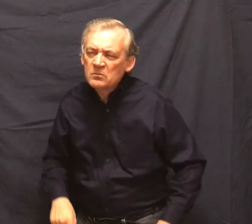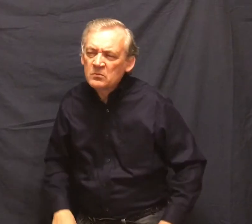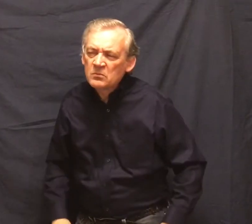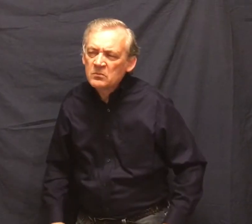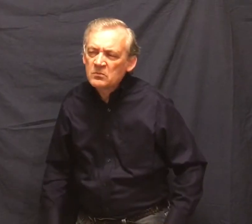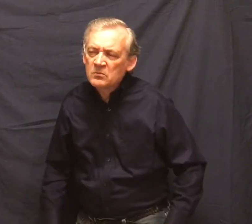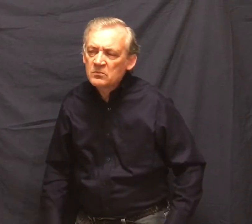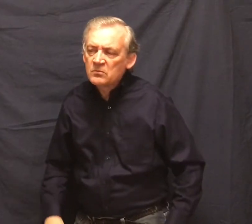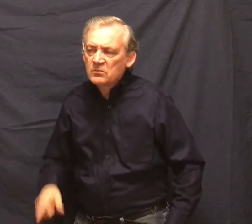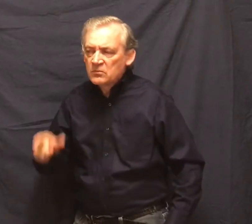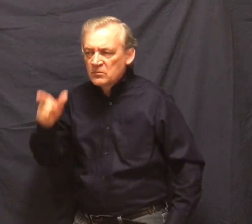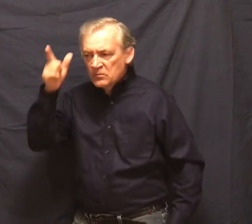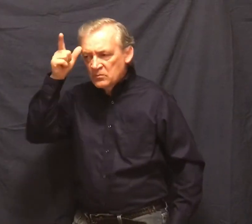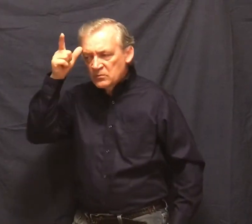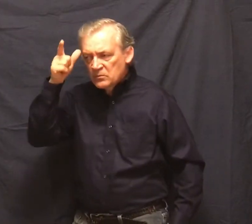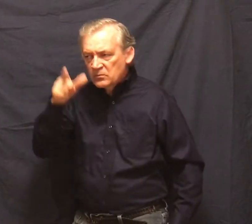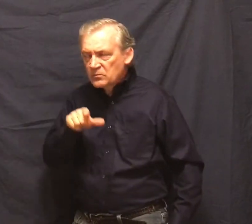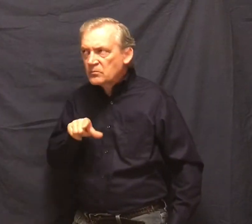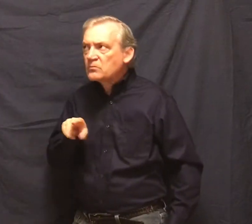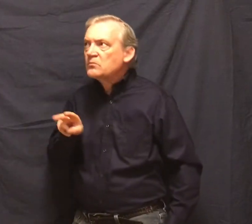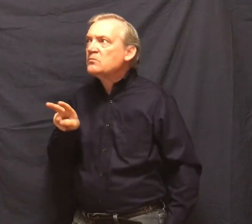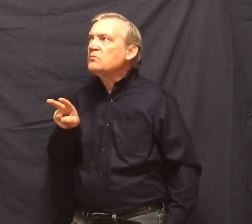Lenny looked up guiltily. "Who, me?"